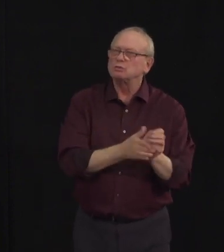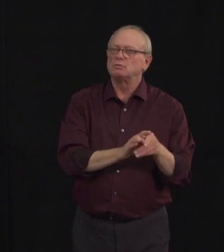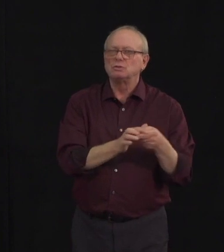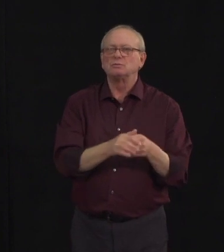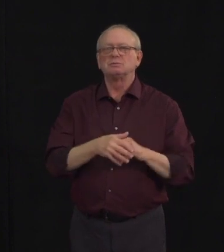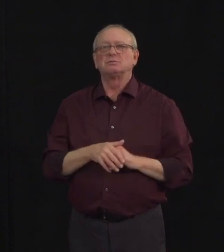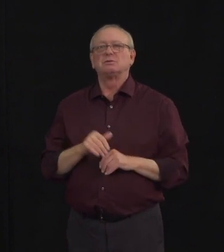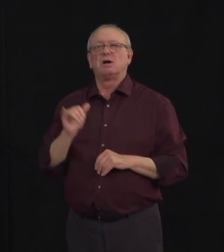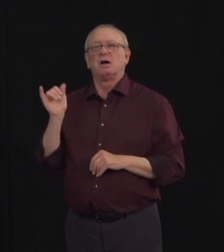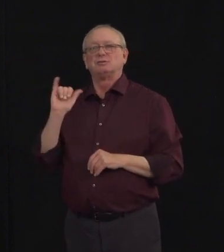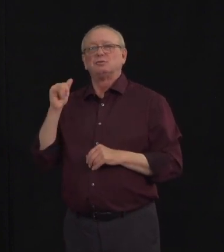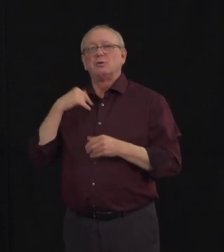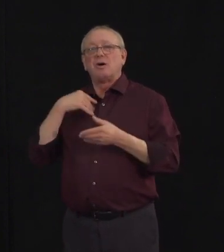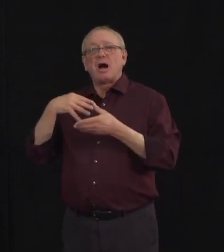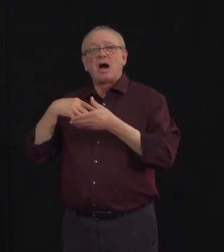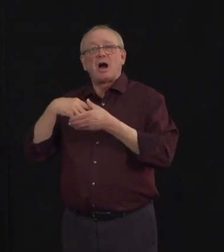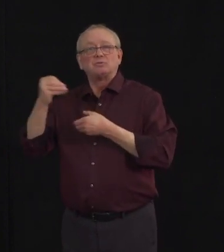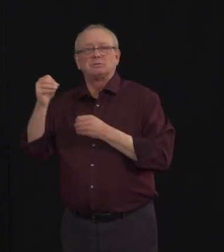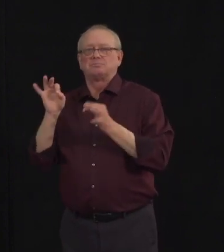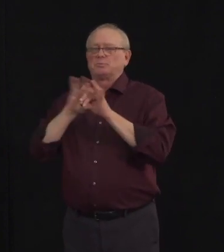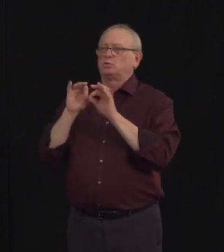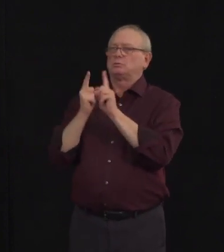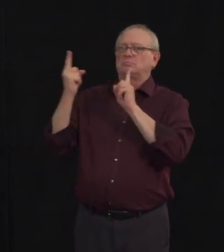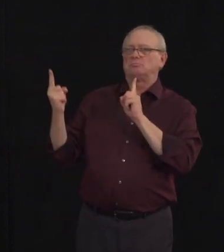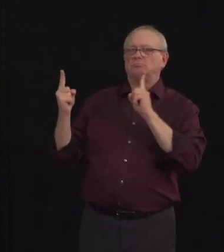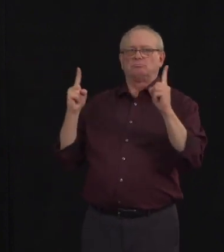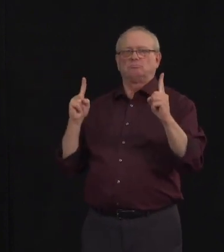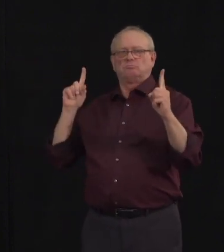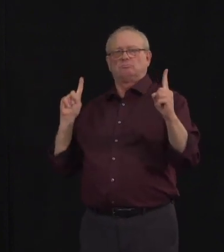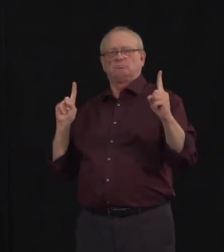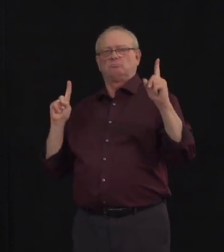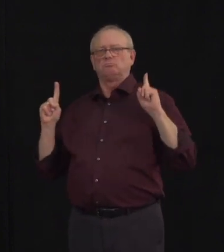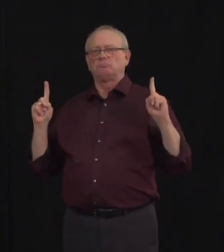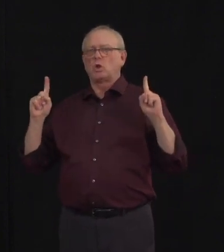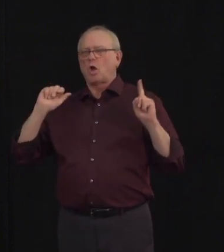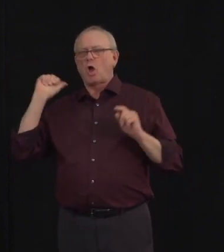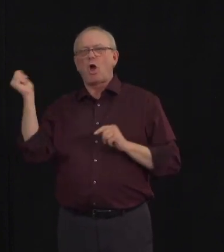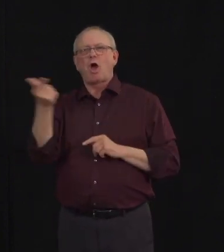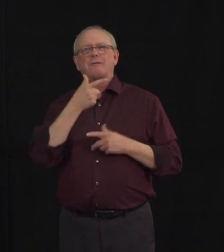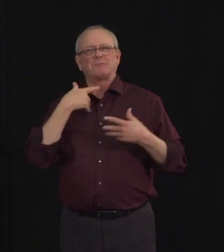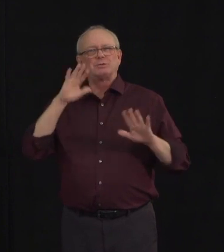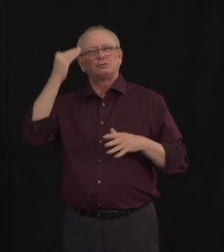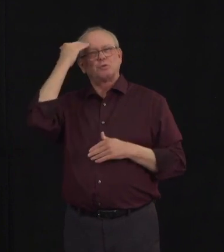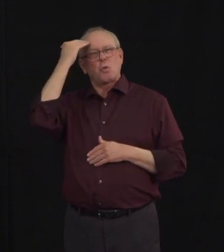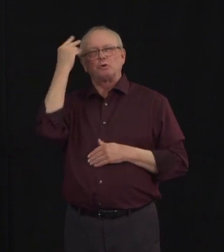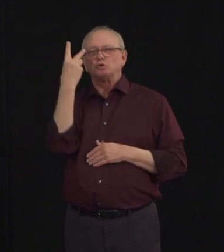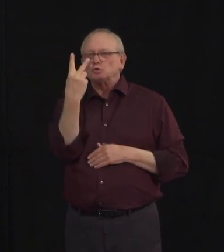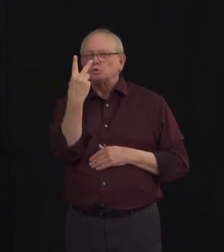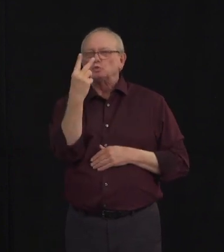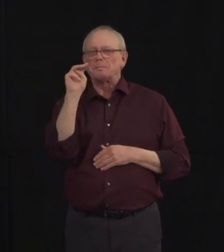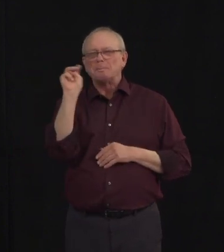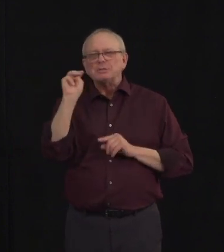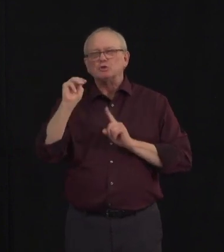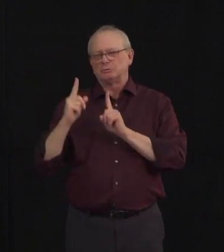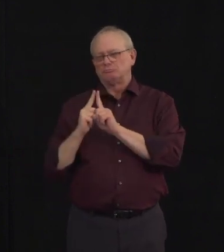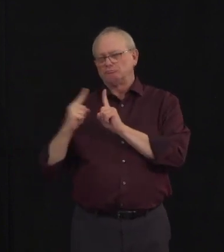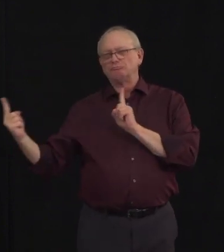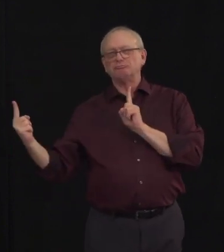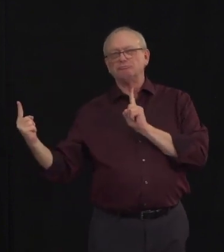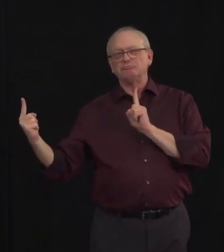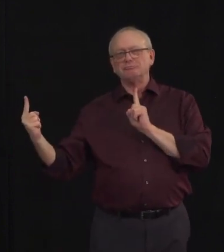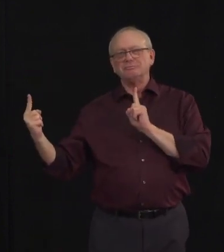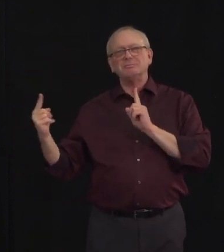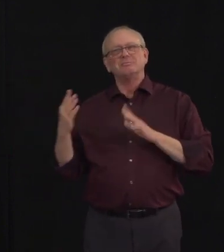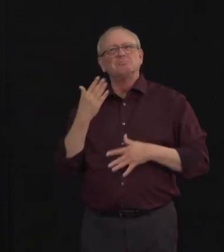distance. We are well aware what 2 meters looks like and are accustomed to keeping this distance between one another. These will